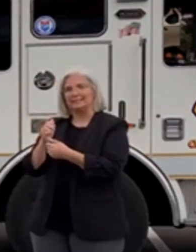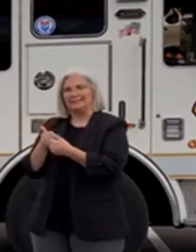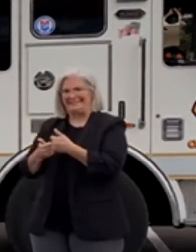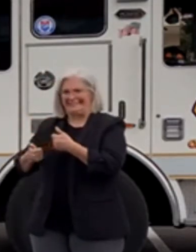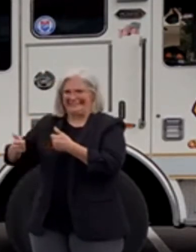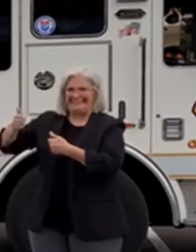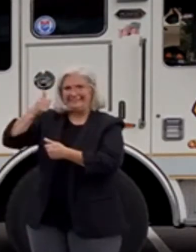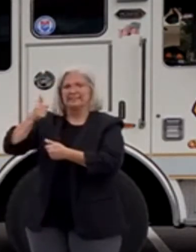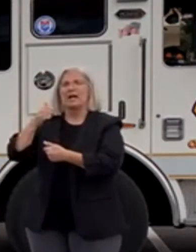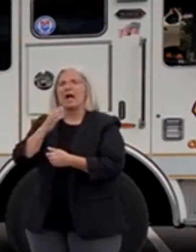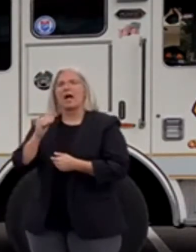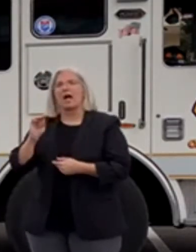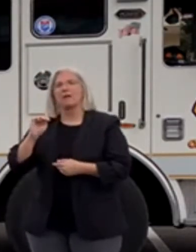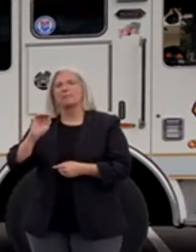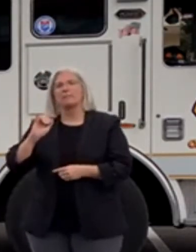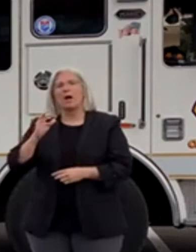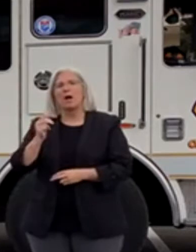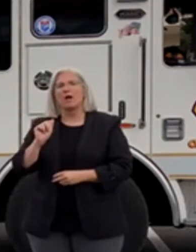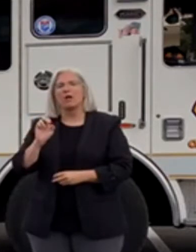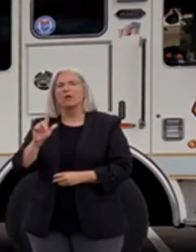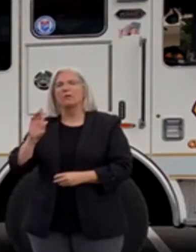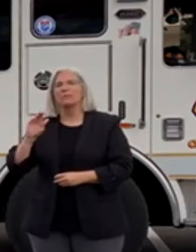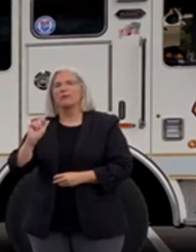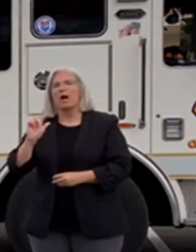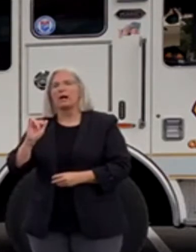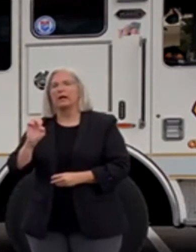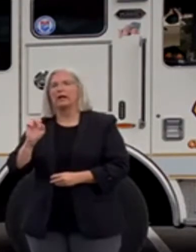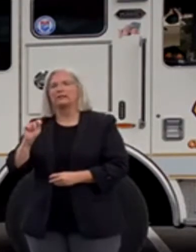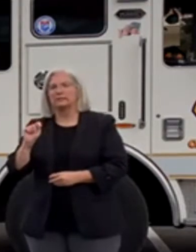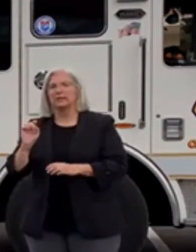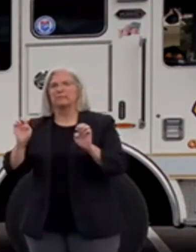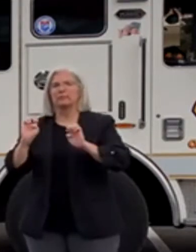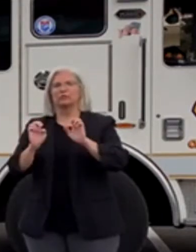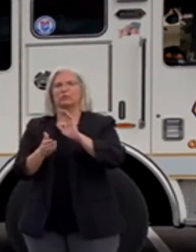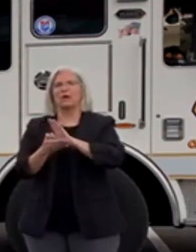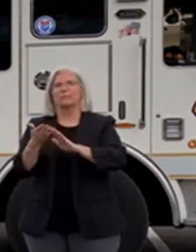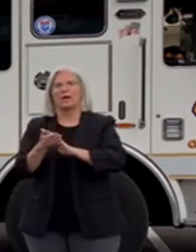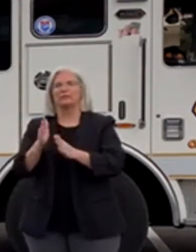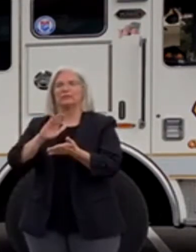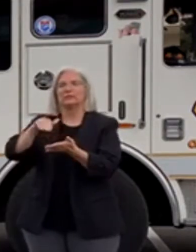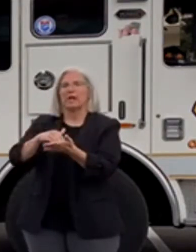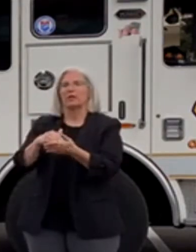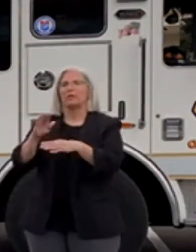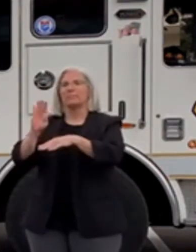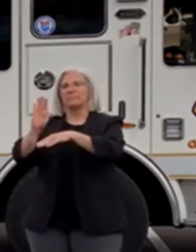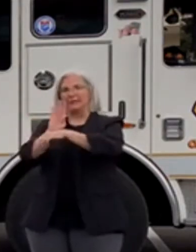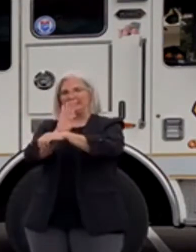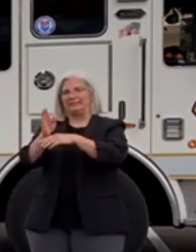Emergency Operations Center, Business Community Engagement and Enforcement Branch,